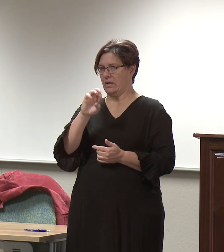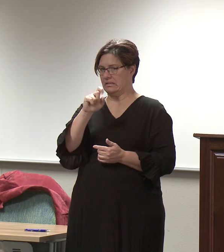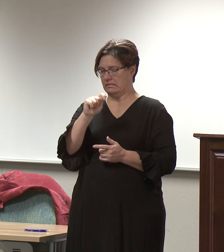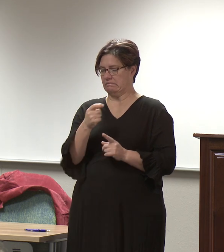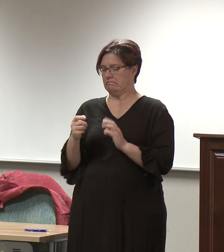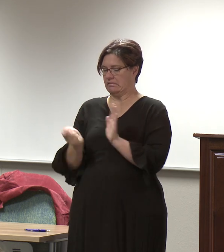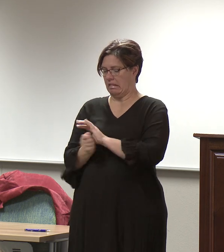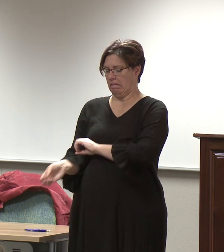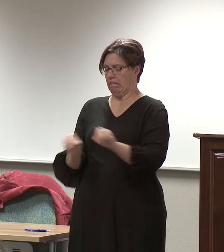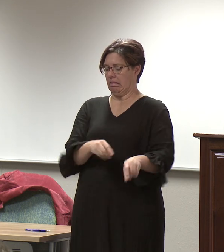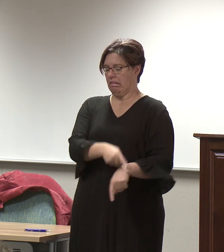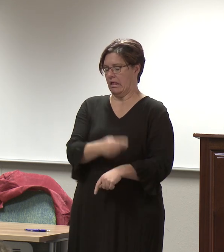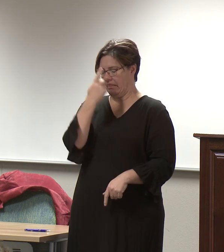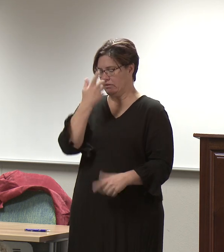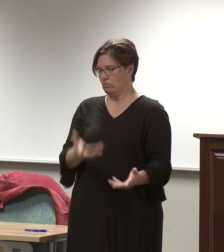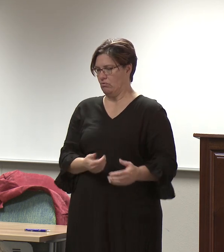my